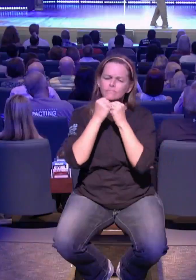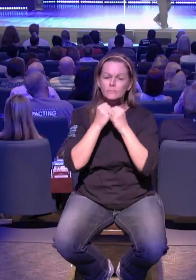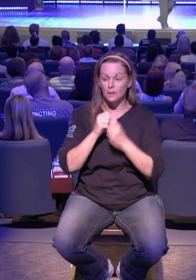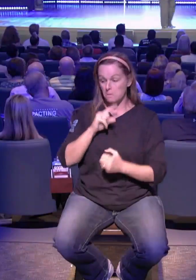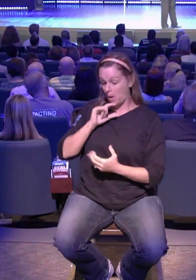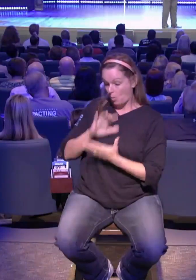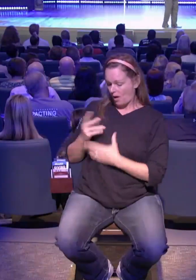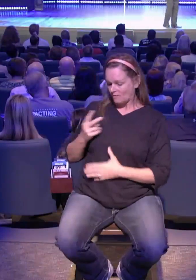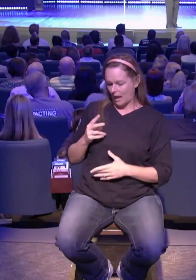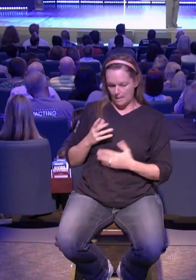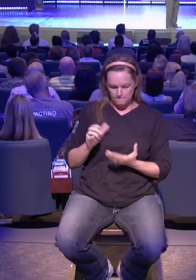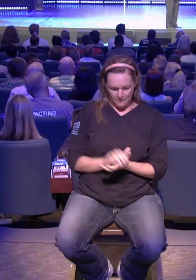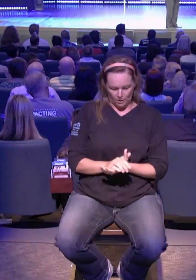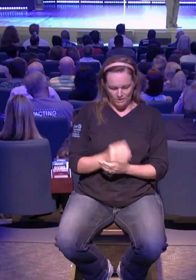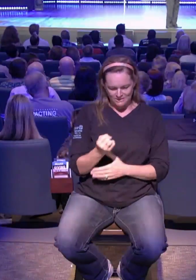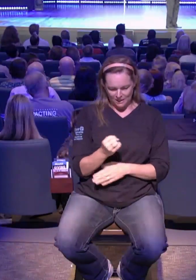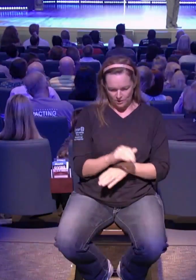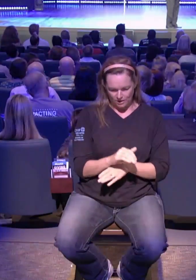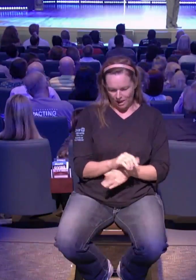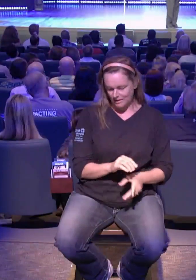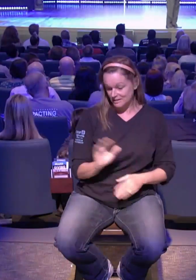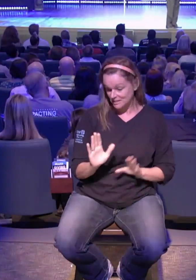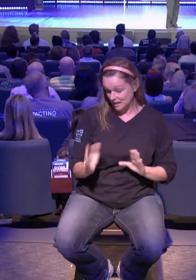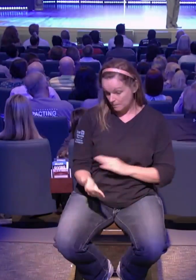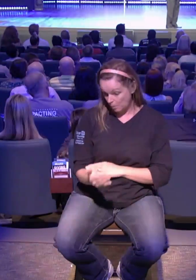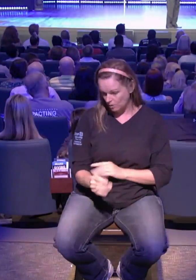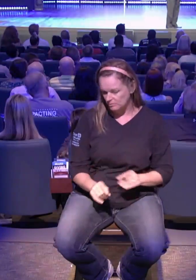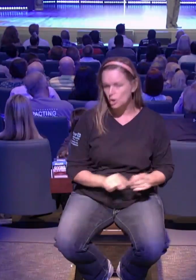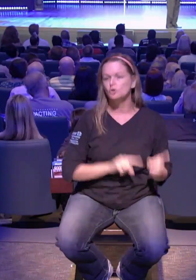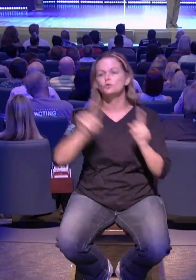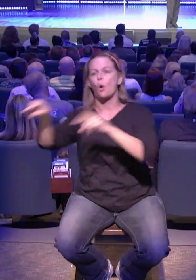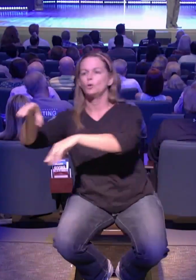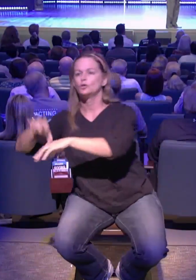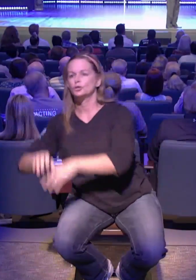we were married on a Saturday night, Sunday morning, she made me go to church.